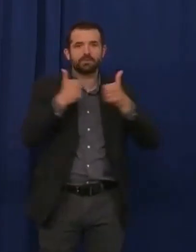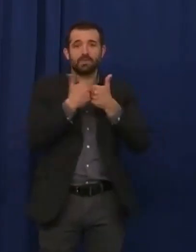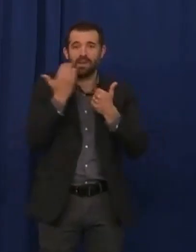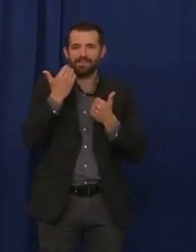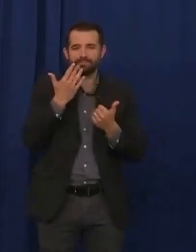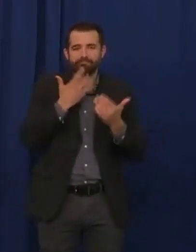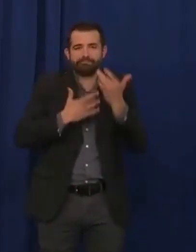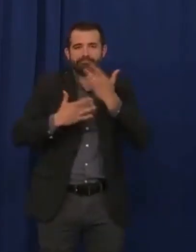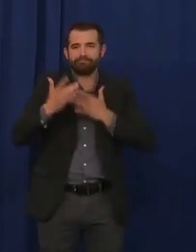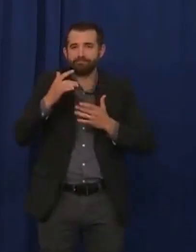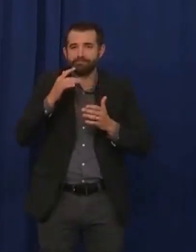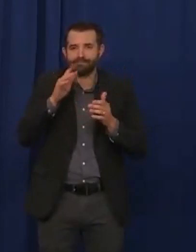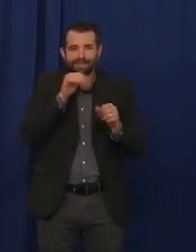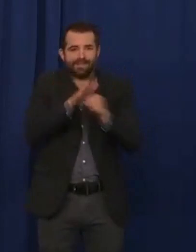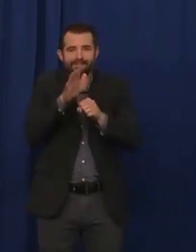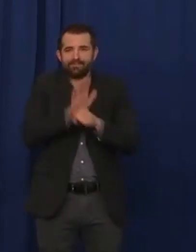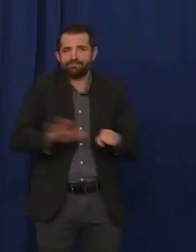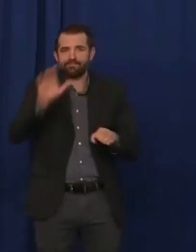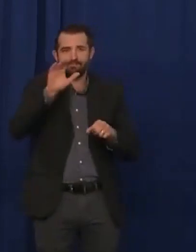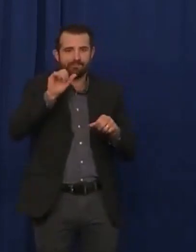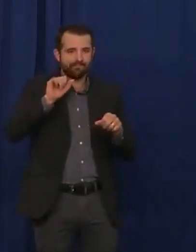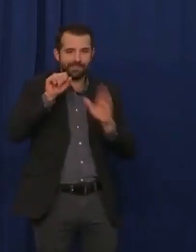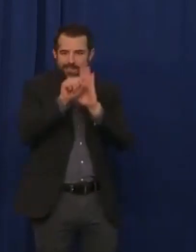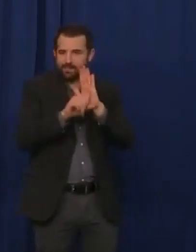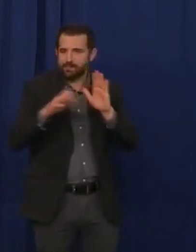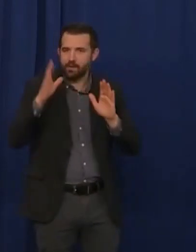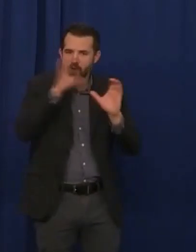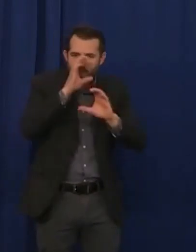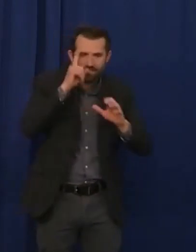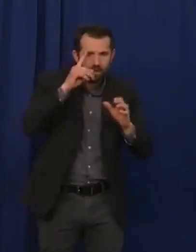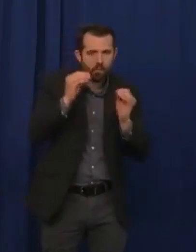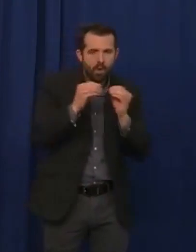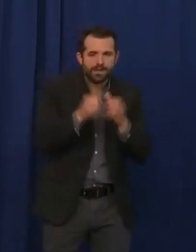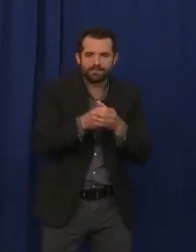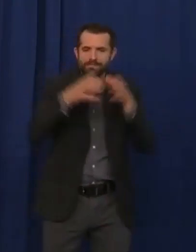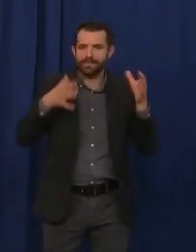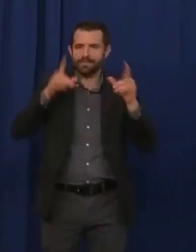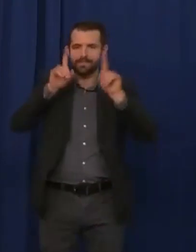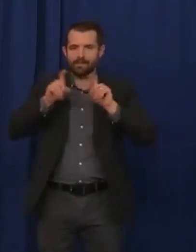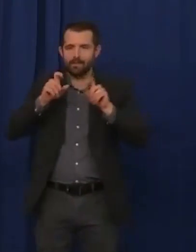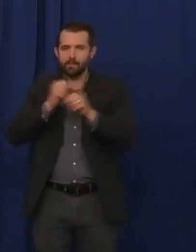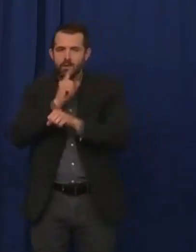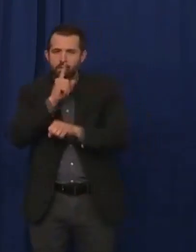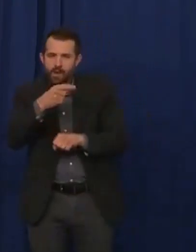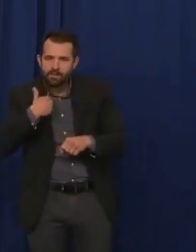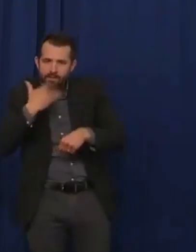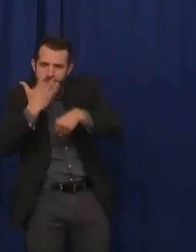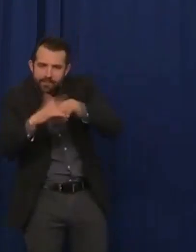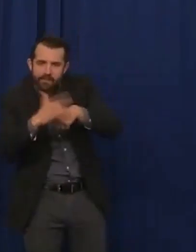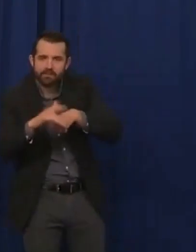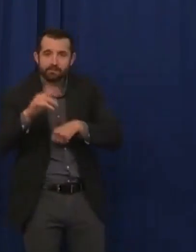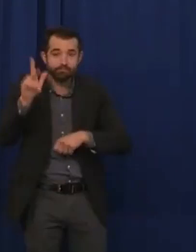actively seeking to expand testing to make it more accessible to Maine people. 4,